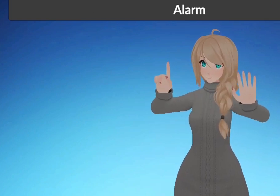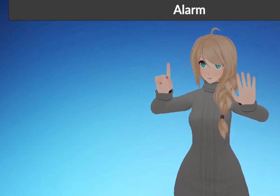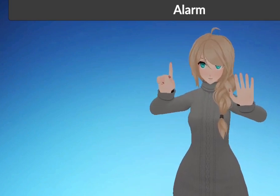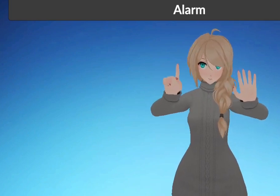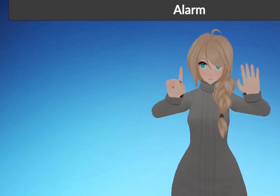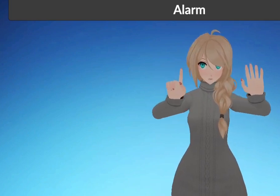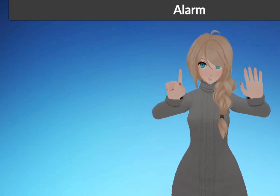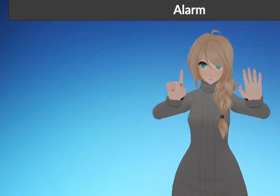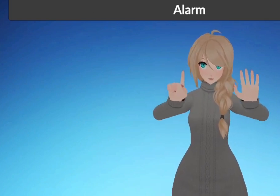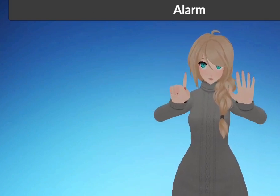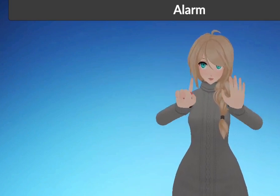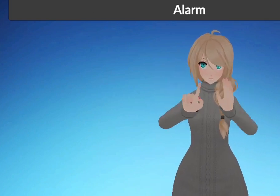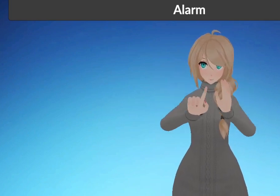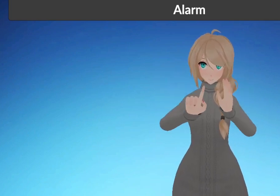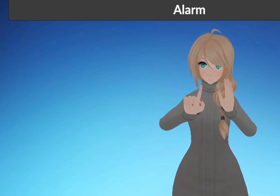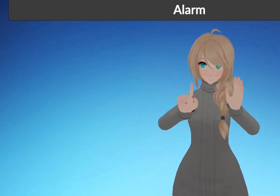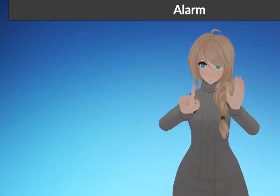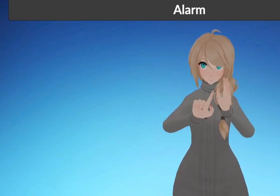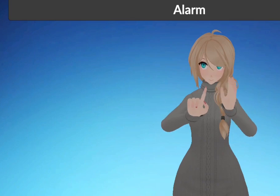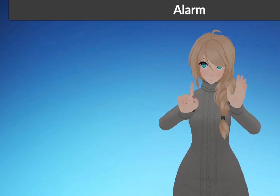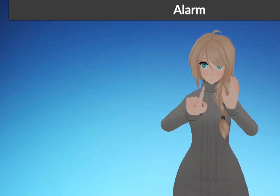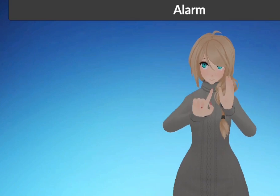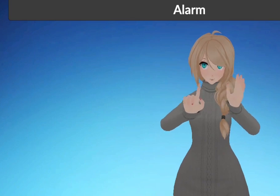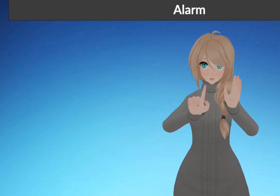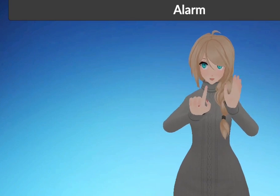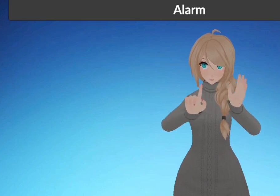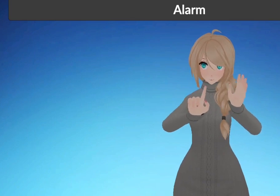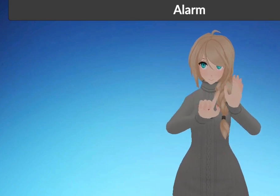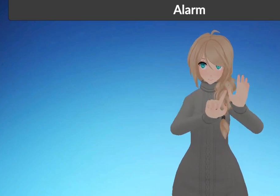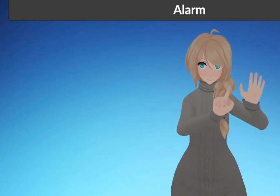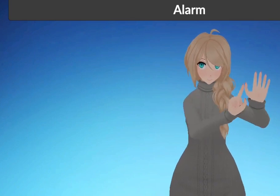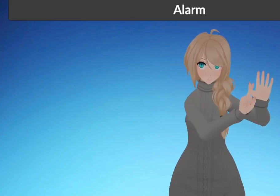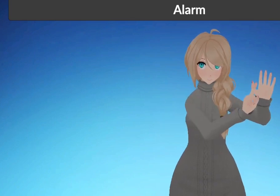One finger, fat hand. Alarm.